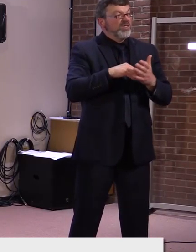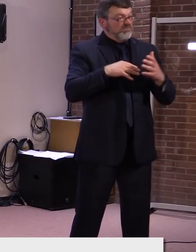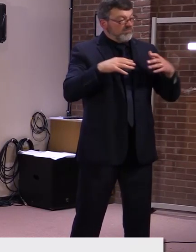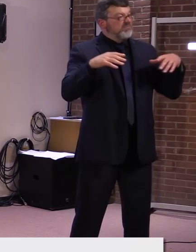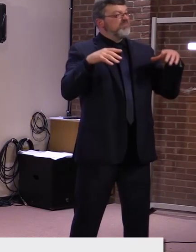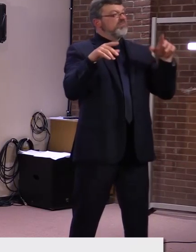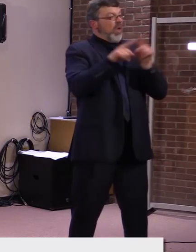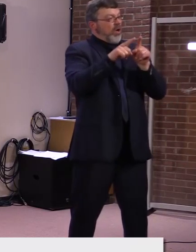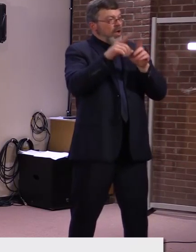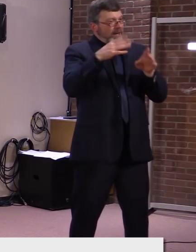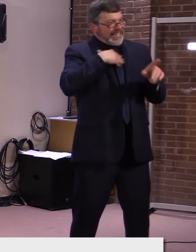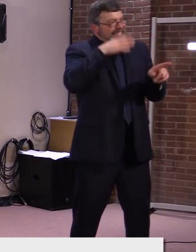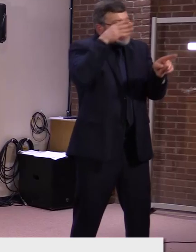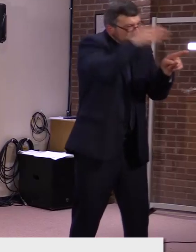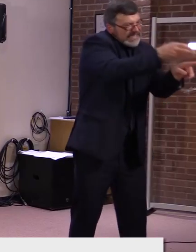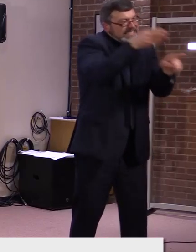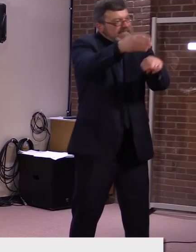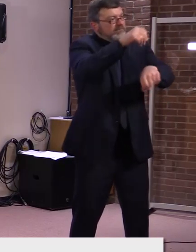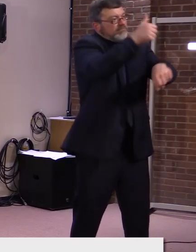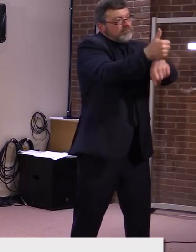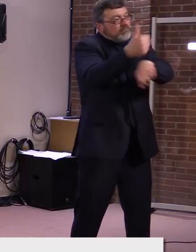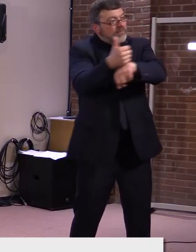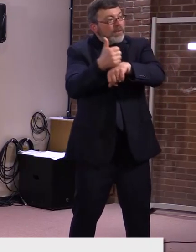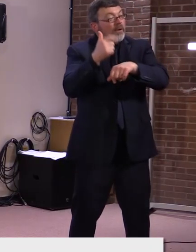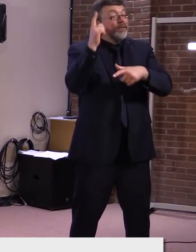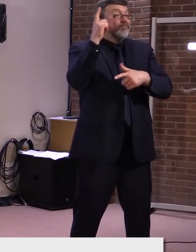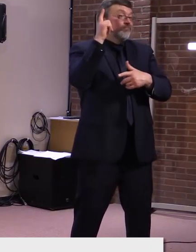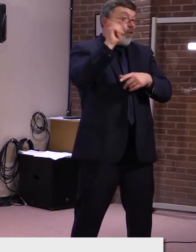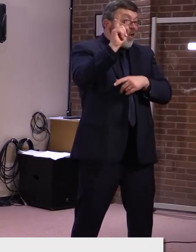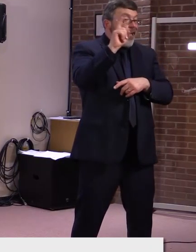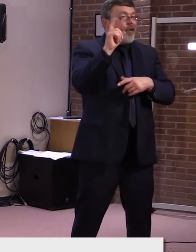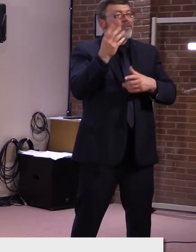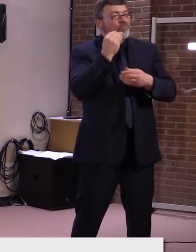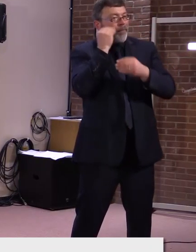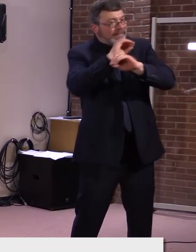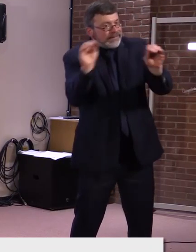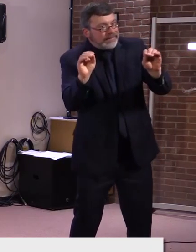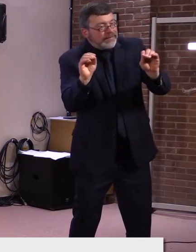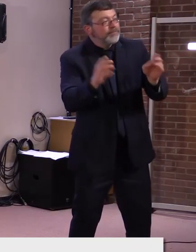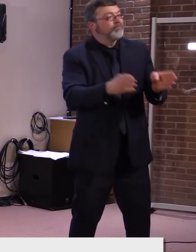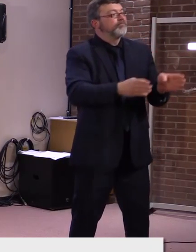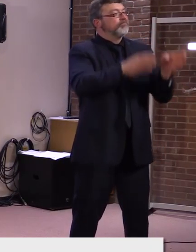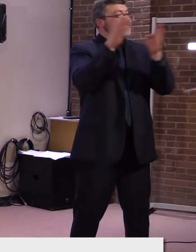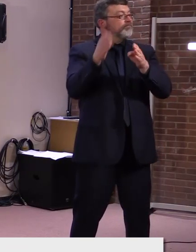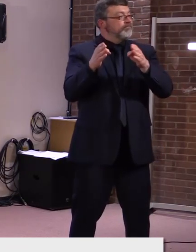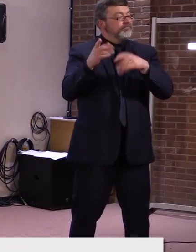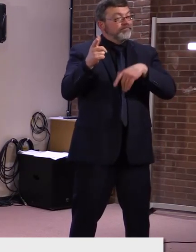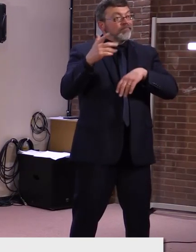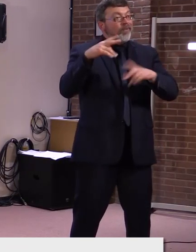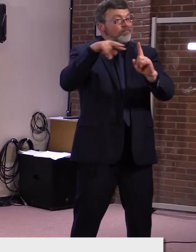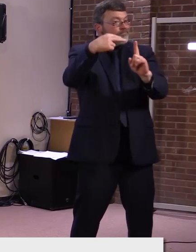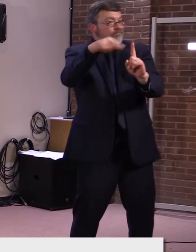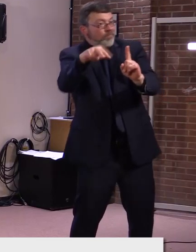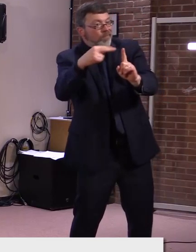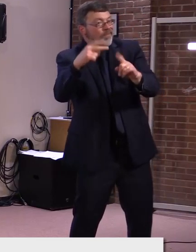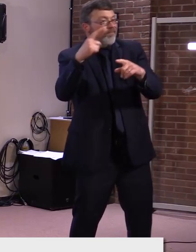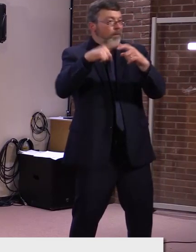that have declined in our incarcerated population. We're going to revisit them and